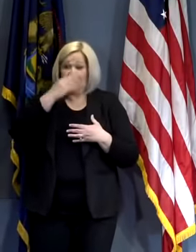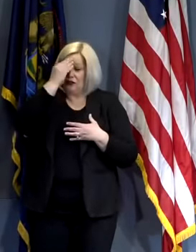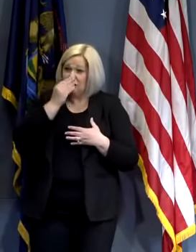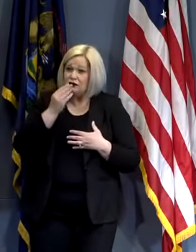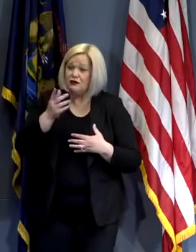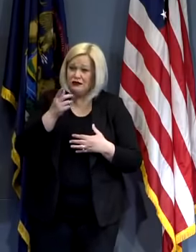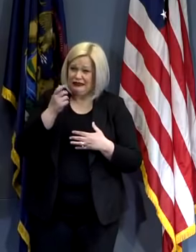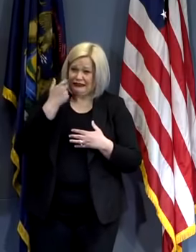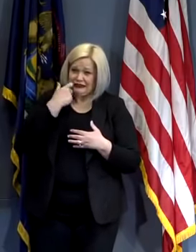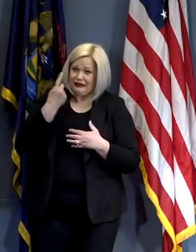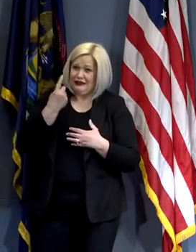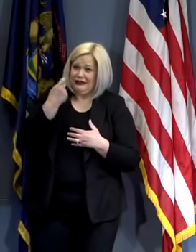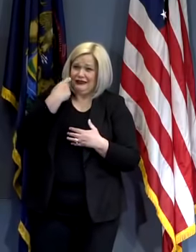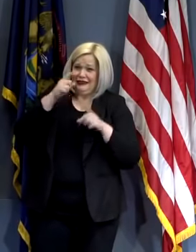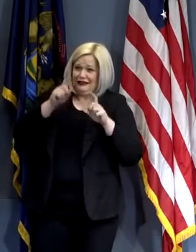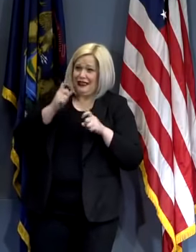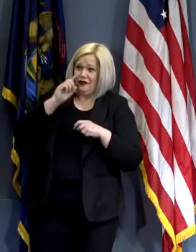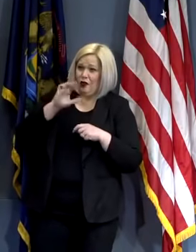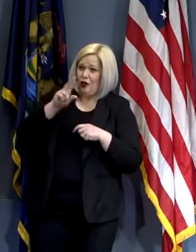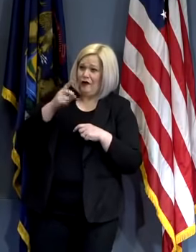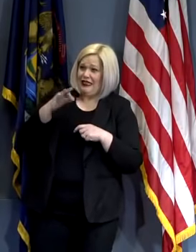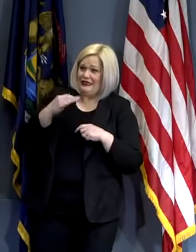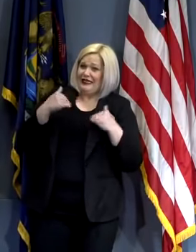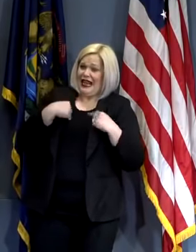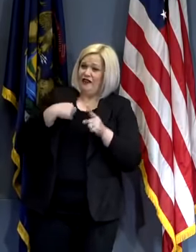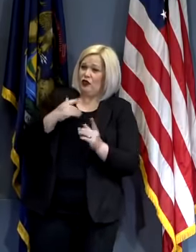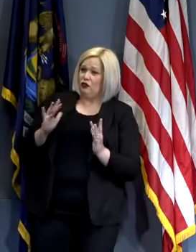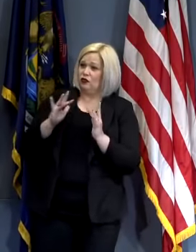someone who's tested positive for COVID-19.